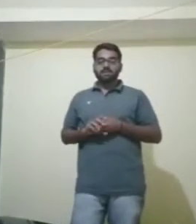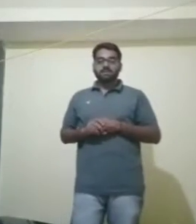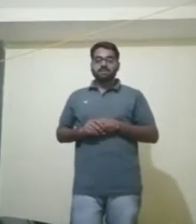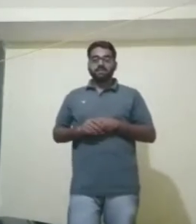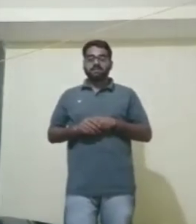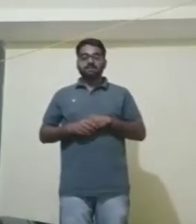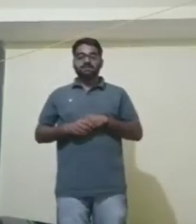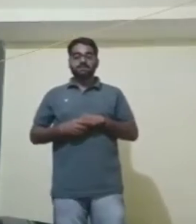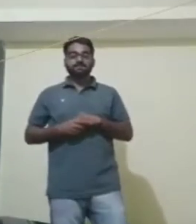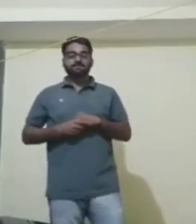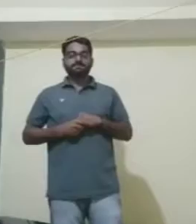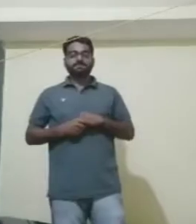the